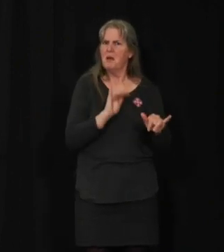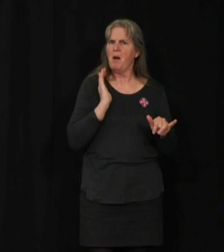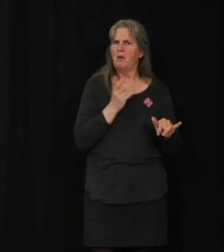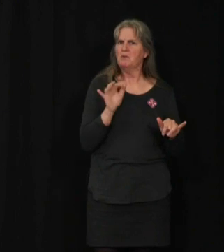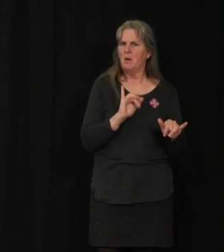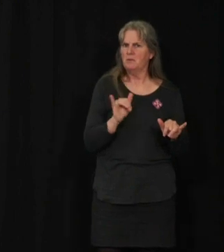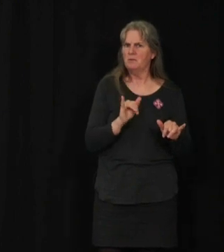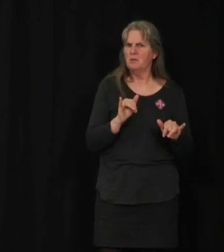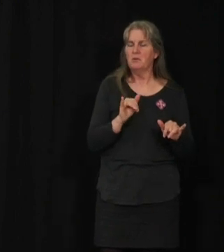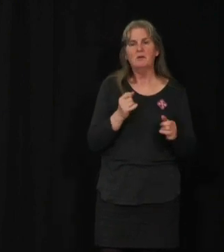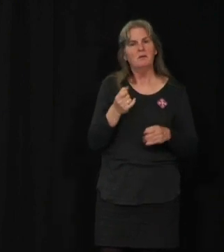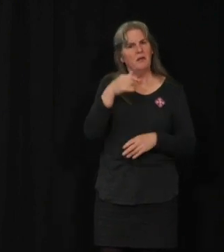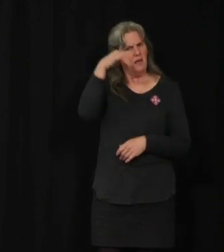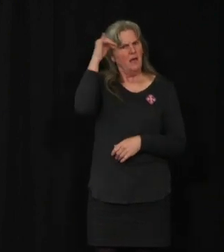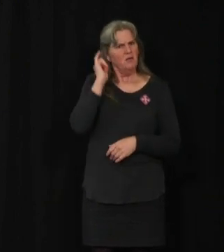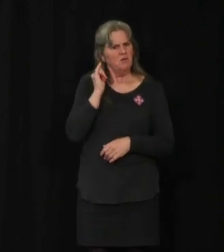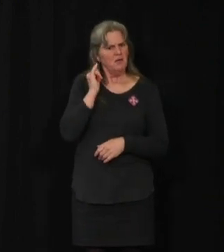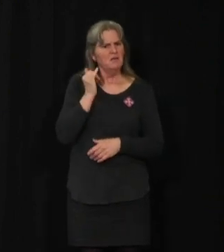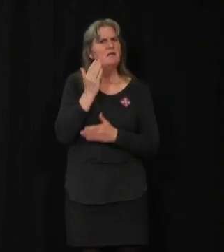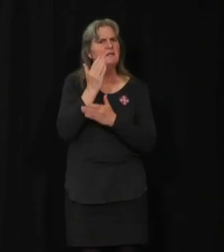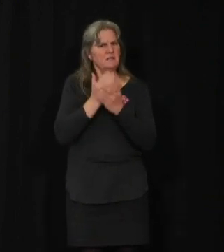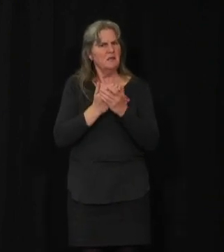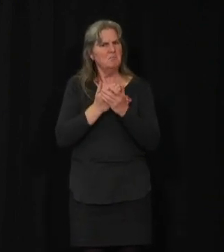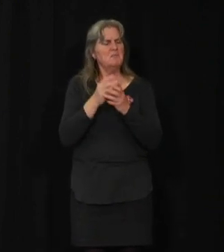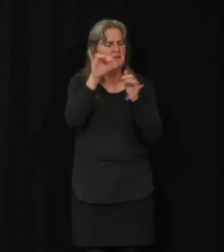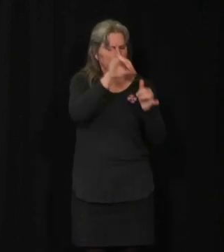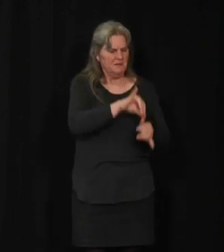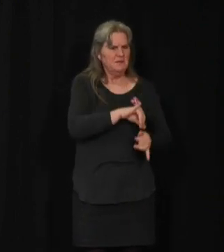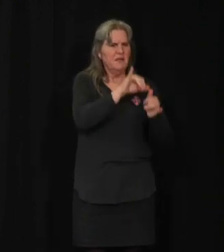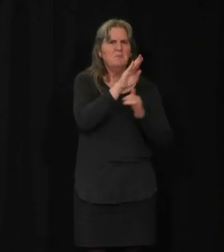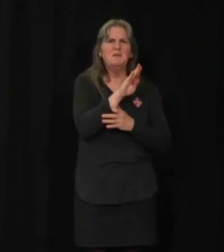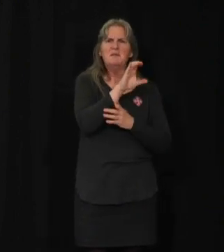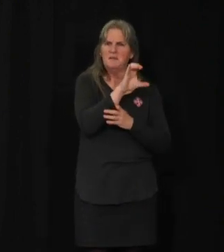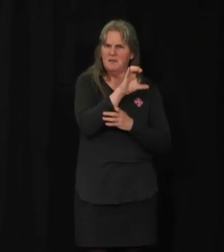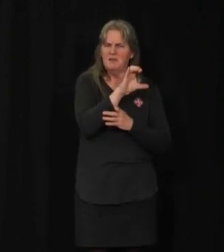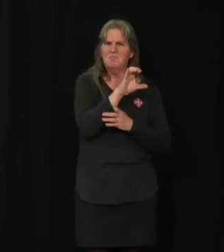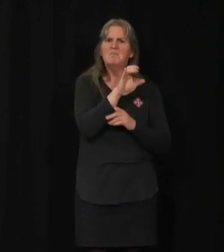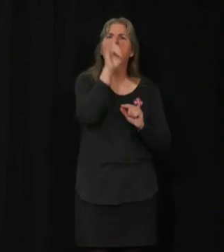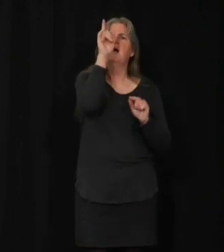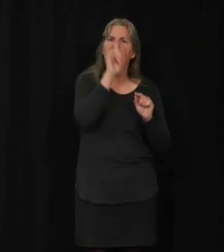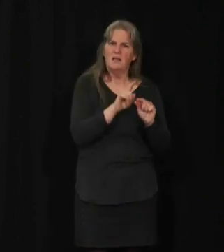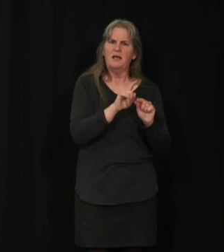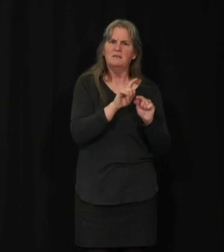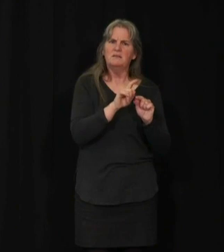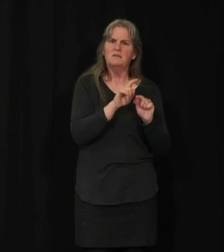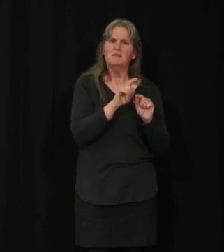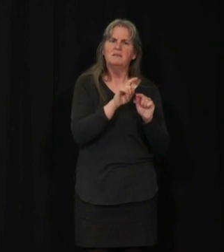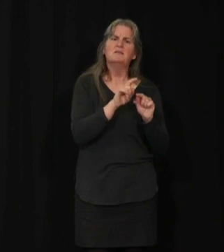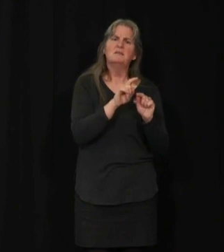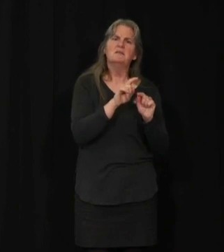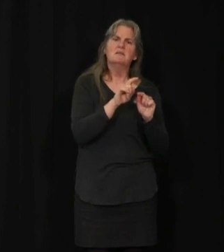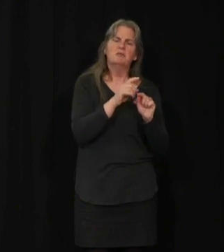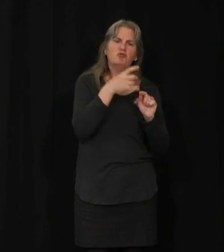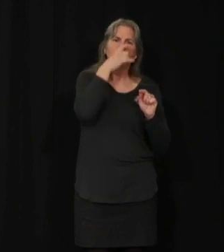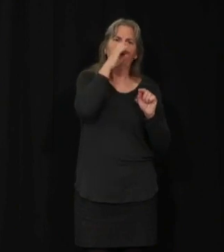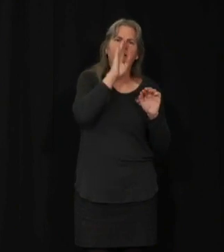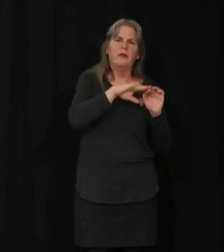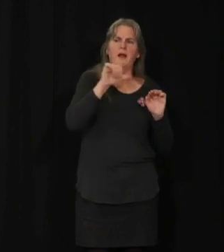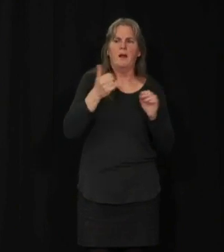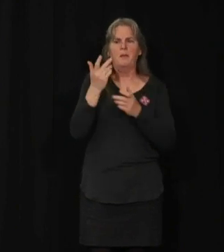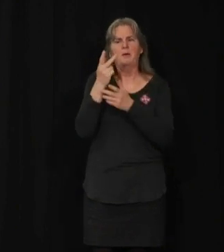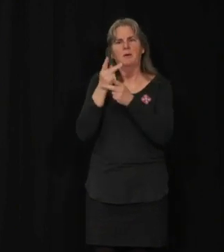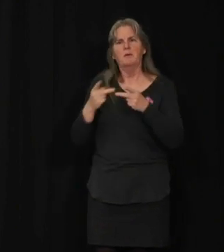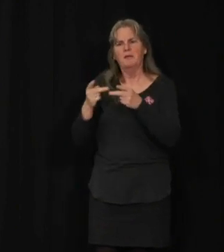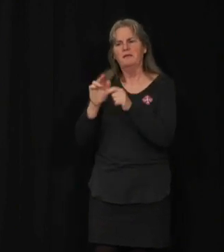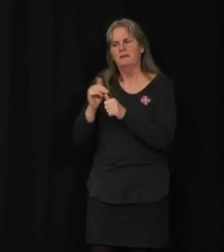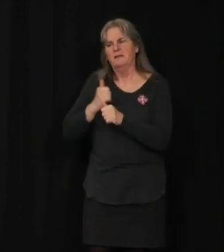know, Yukon is in a similar situation to British Columbia, where we didn't do as many restrictions as other jurisdictions. So as you are seeing some